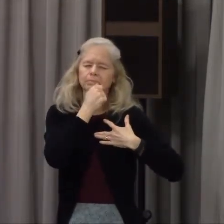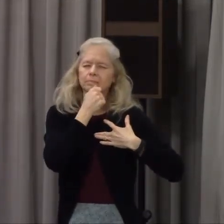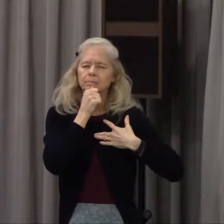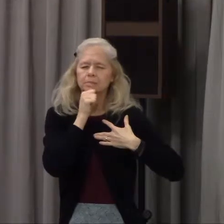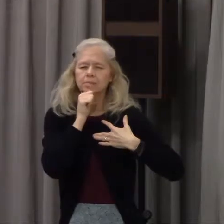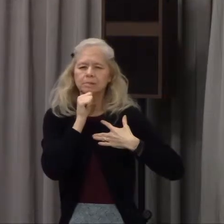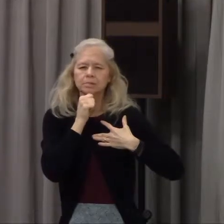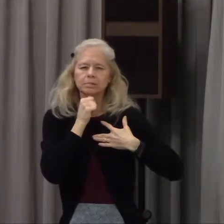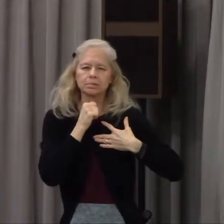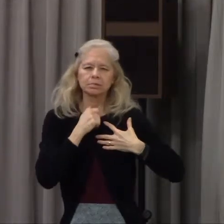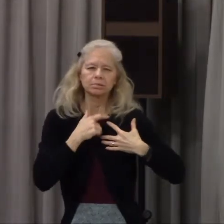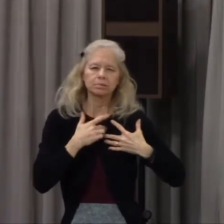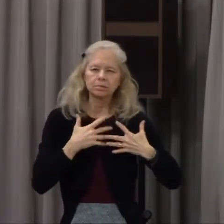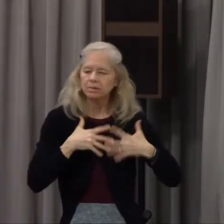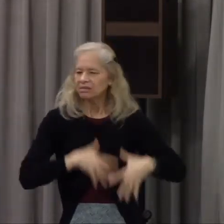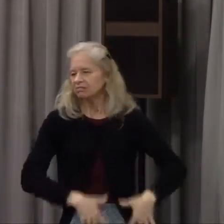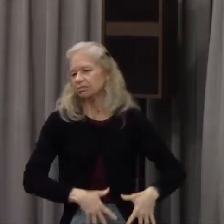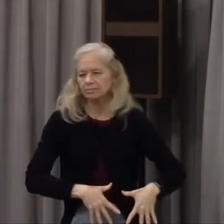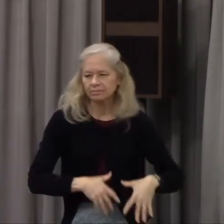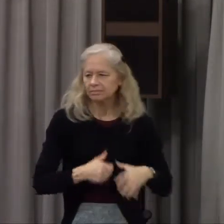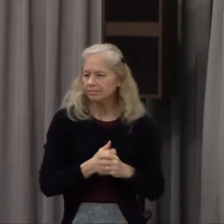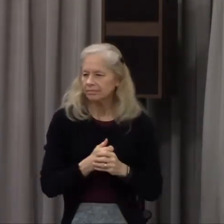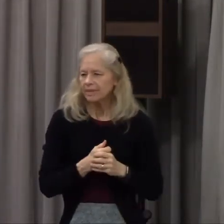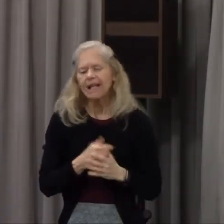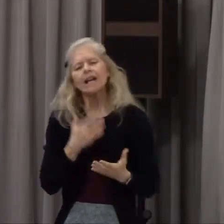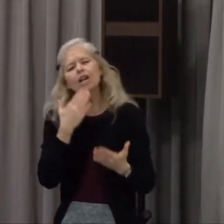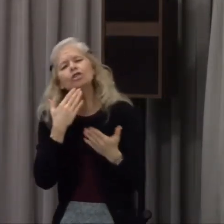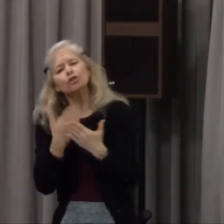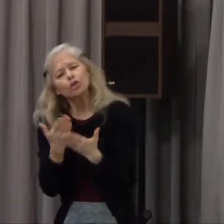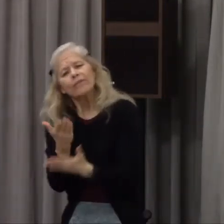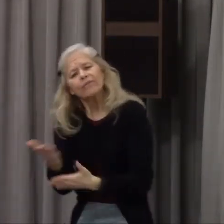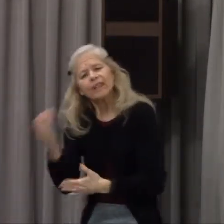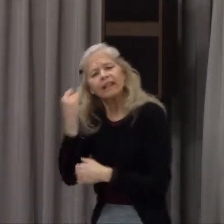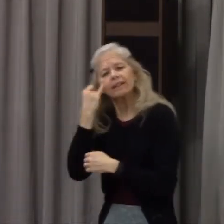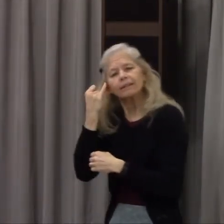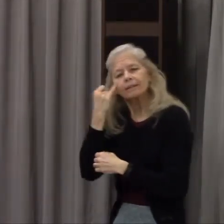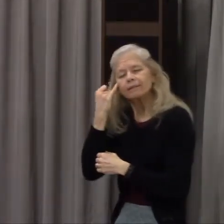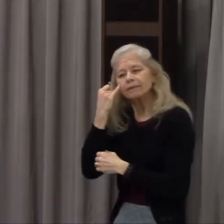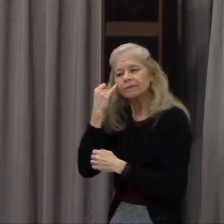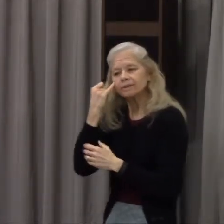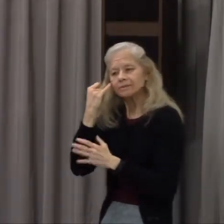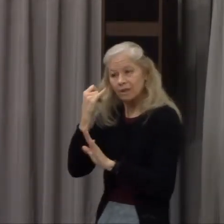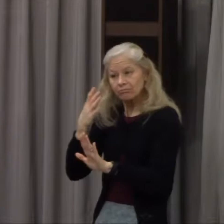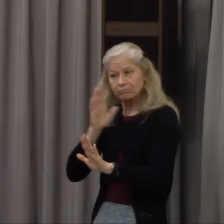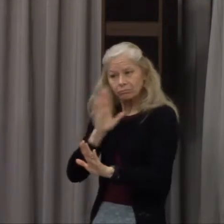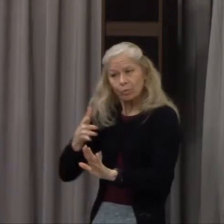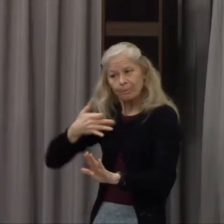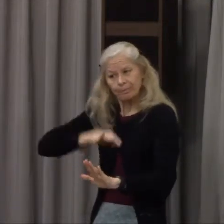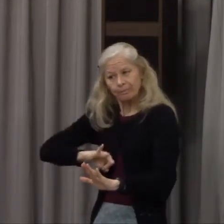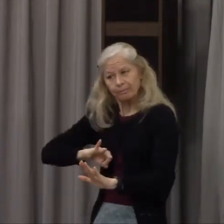sins. That's a good thing. It doesn't always feel good, but that's a good